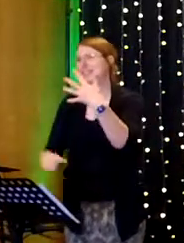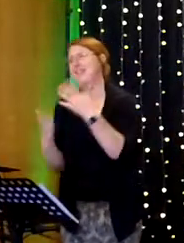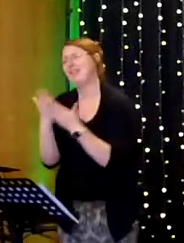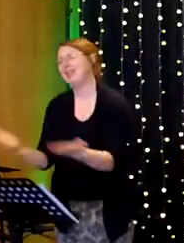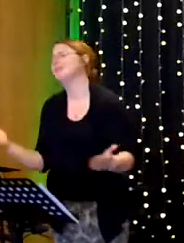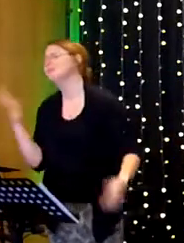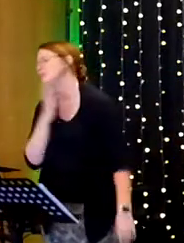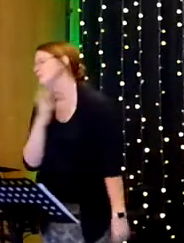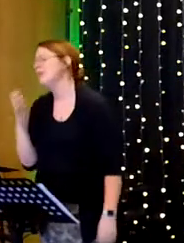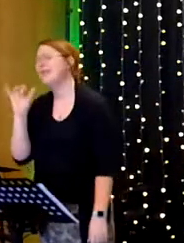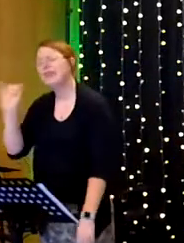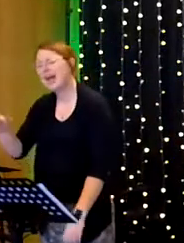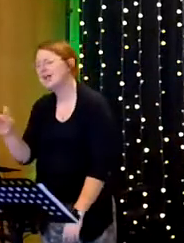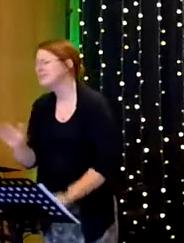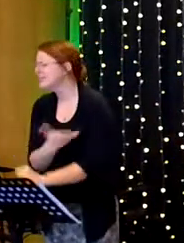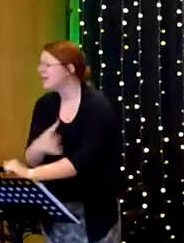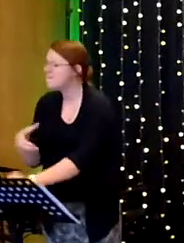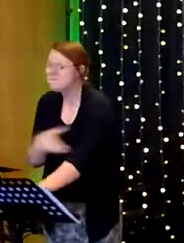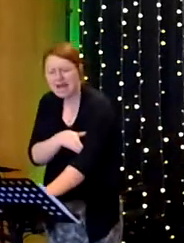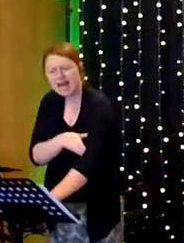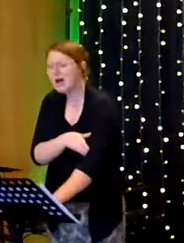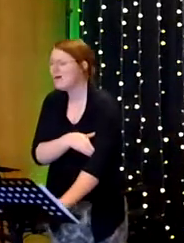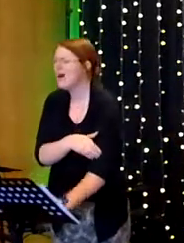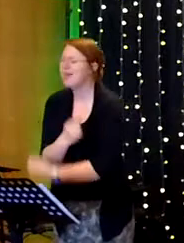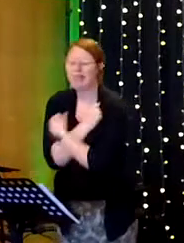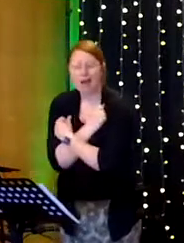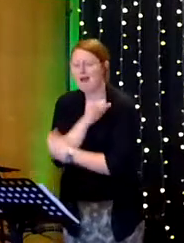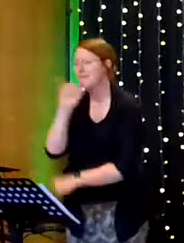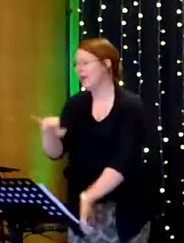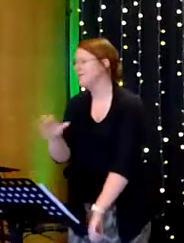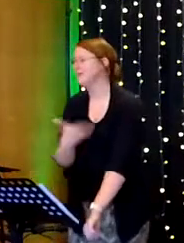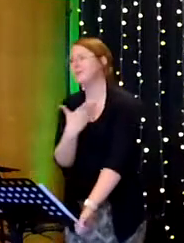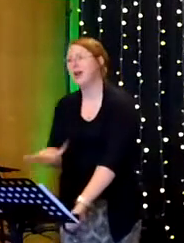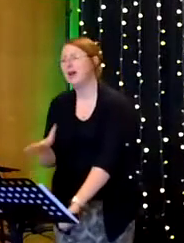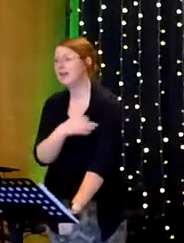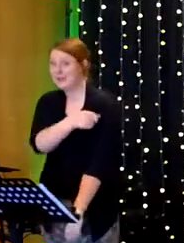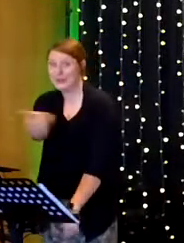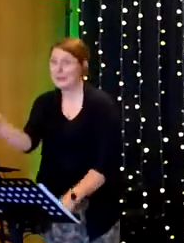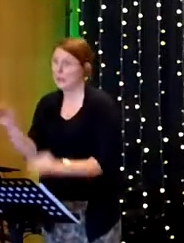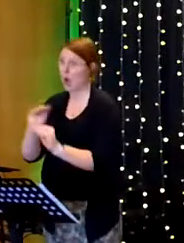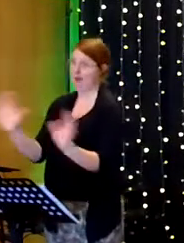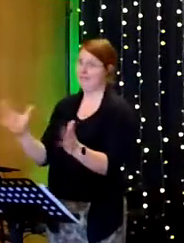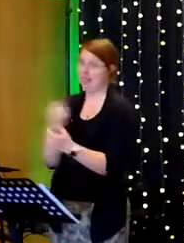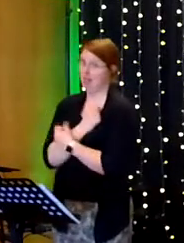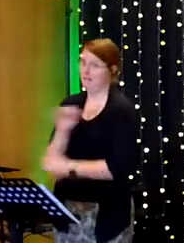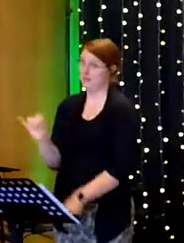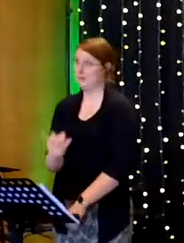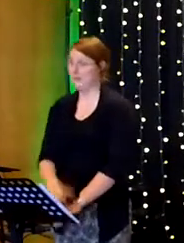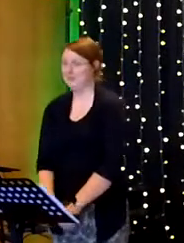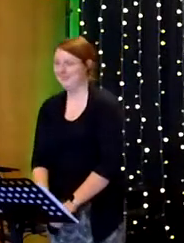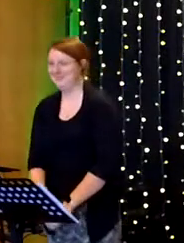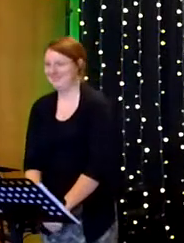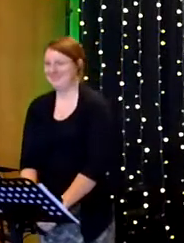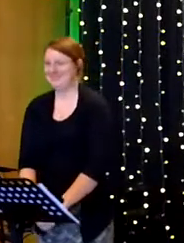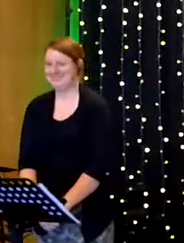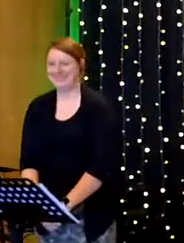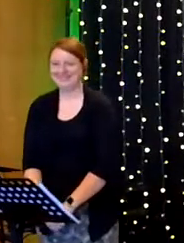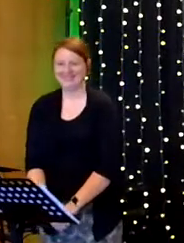a strong, powerful song. And I love it. You guys love it, obviously.